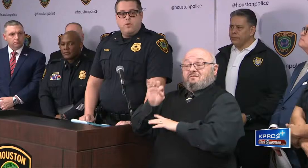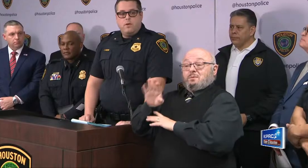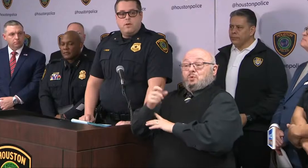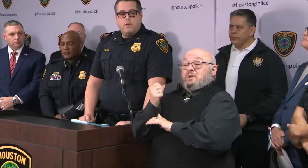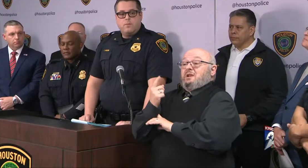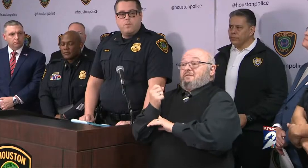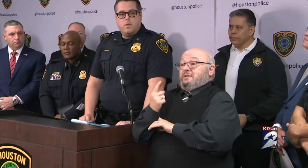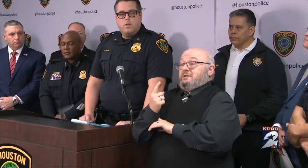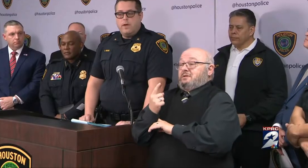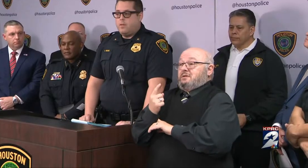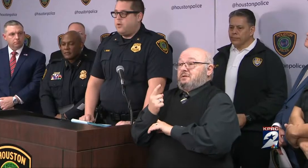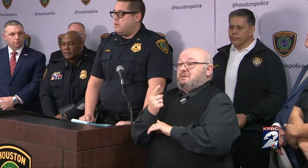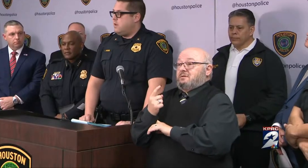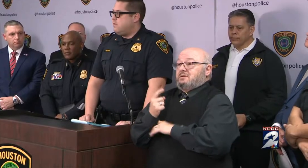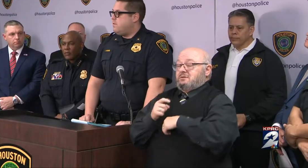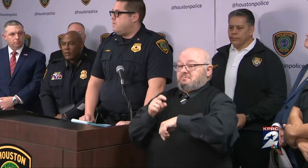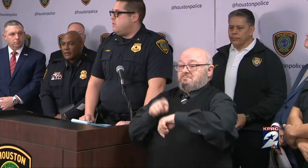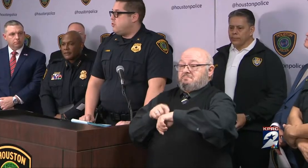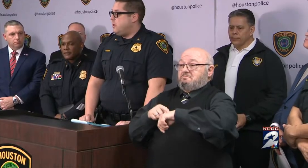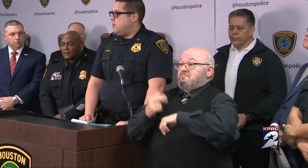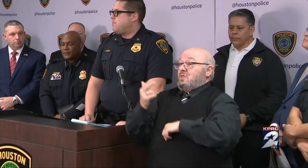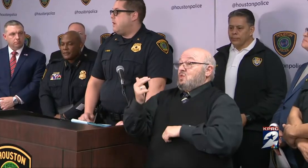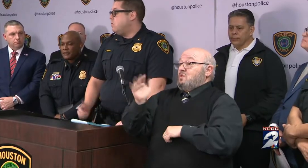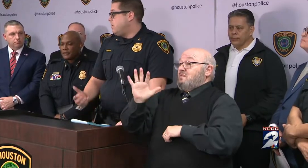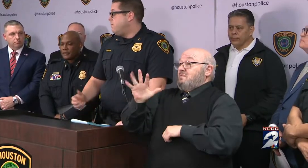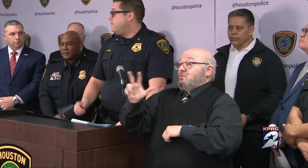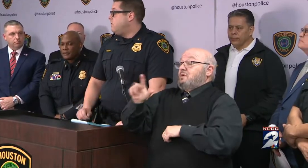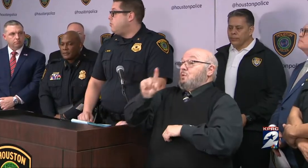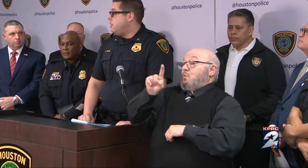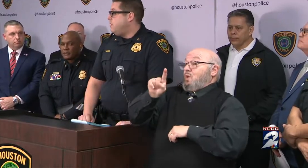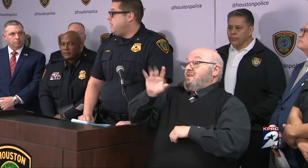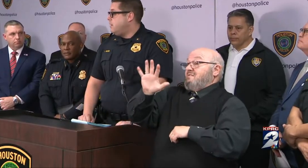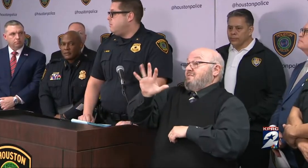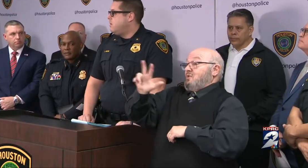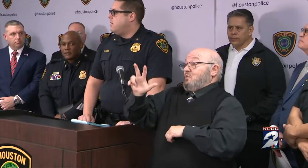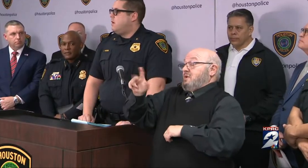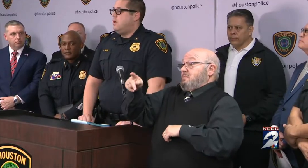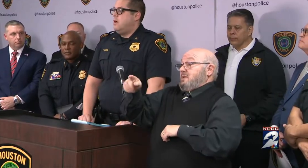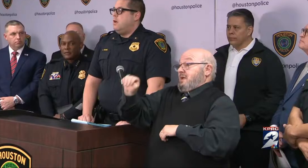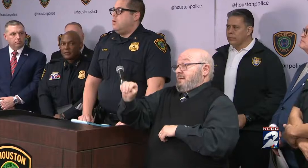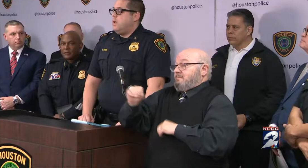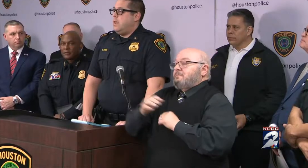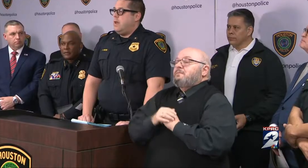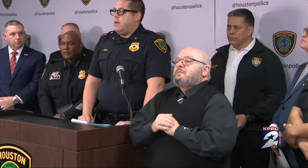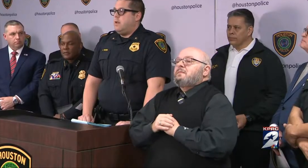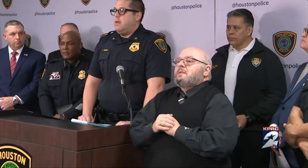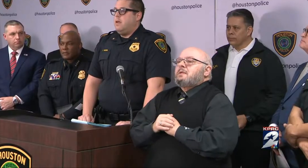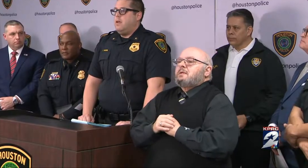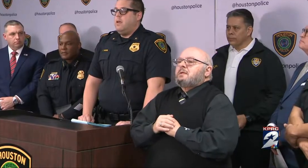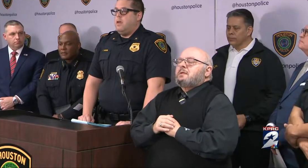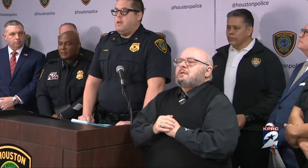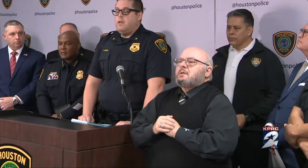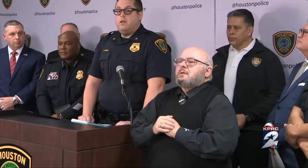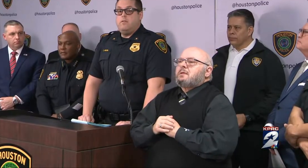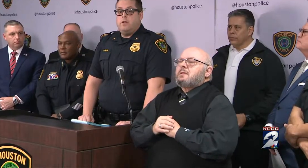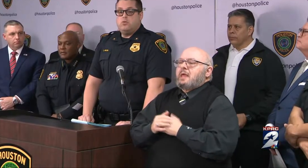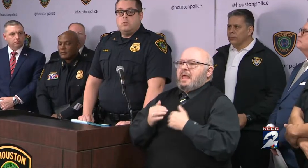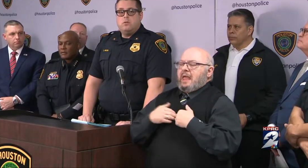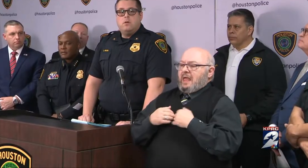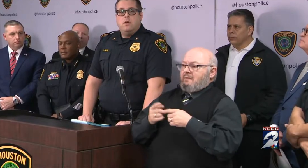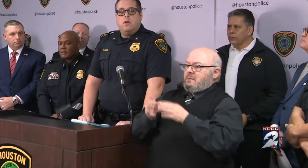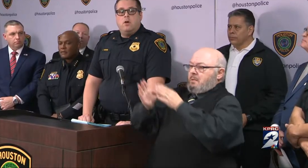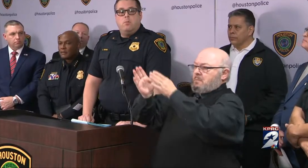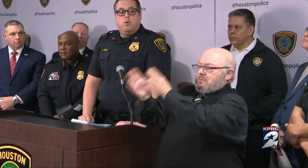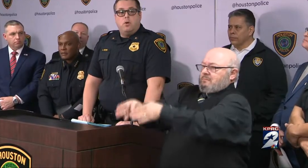11th, at 13:53, at 1:53 p.m., we had an